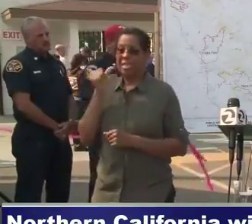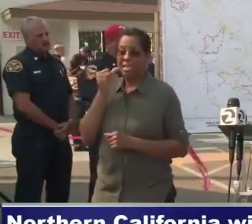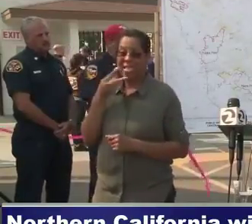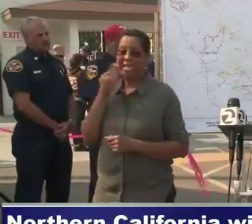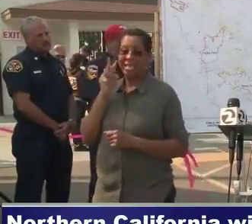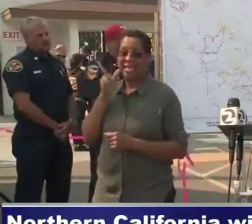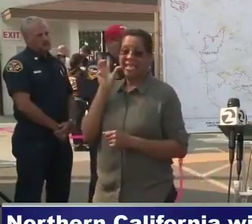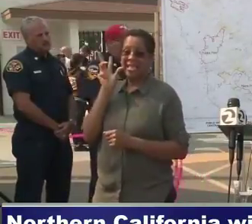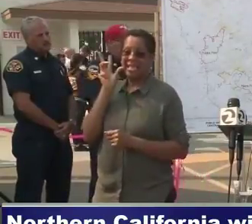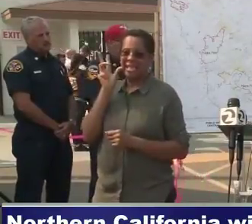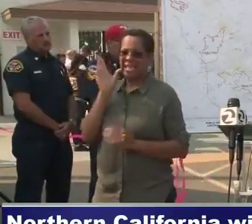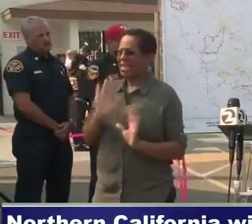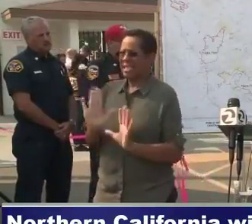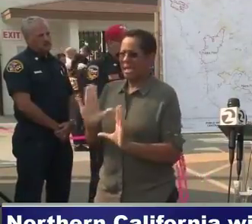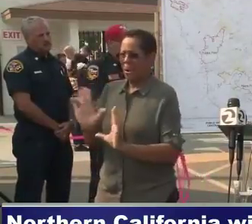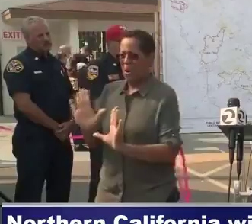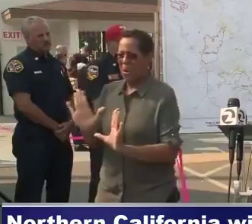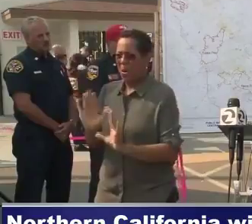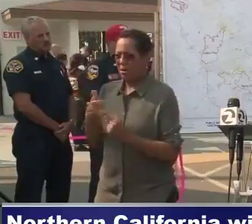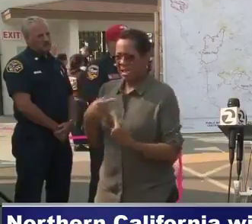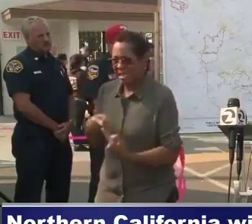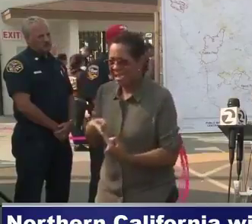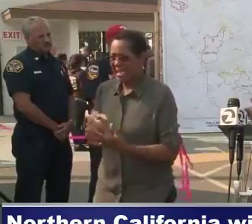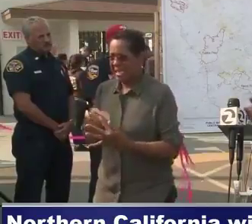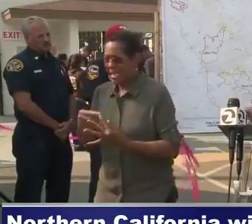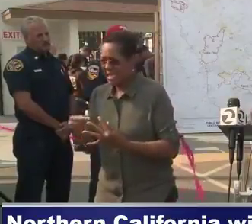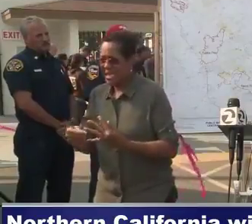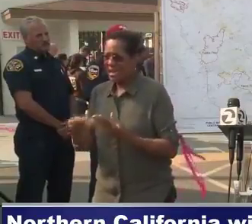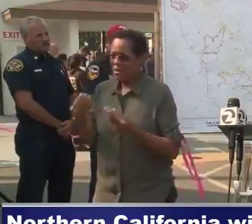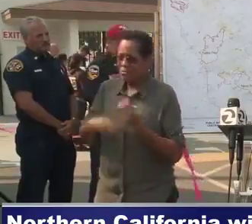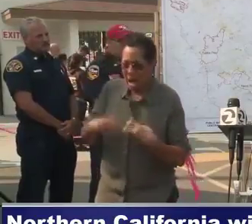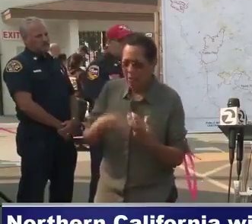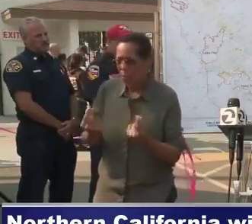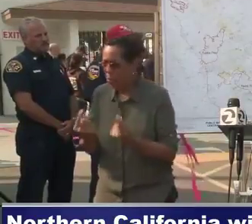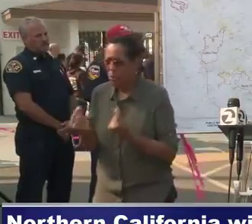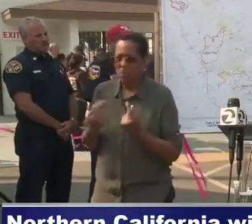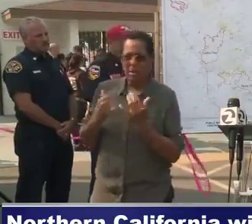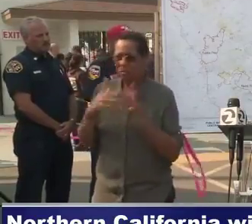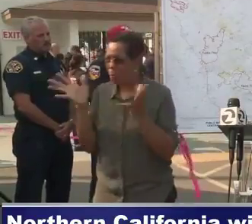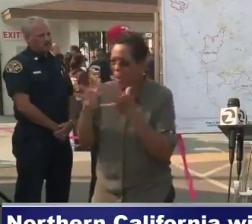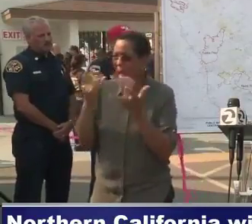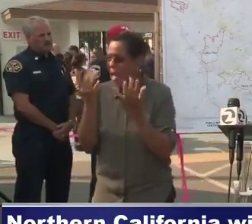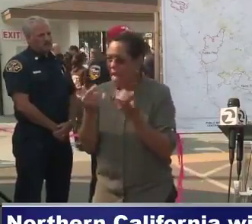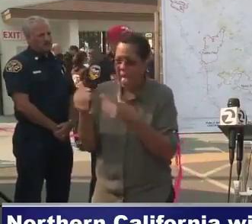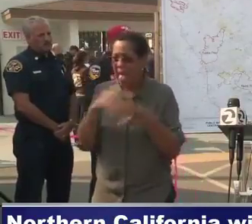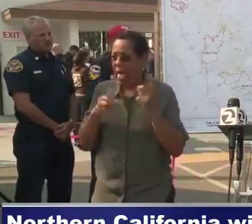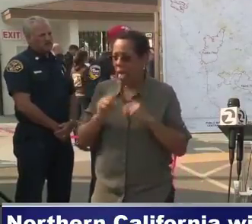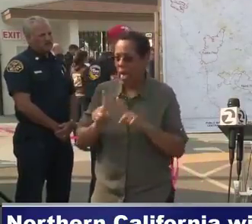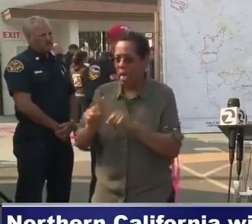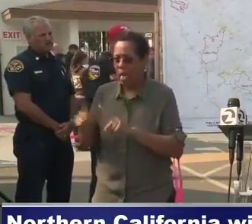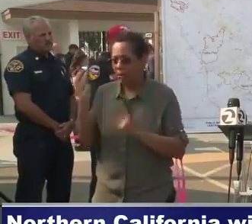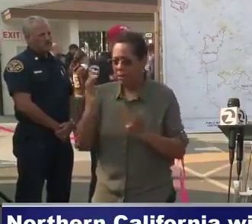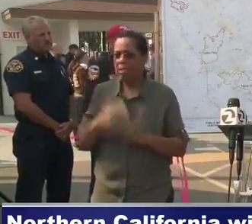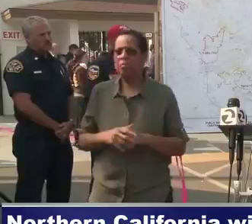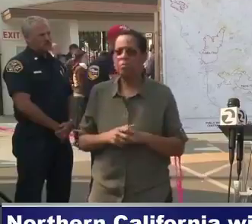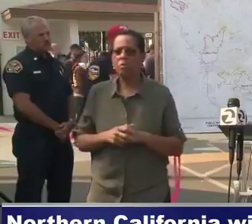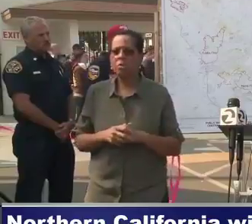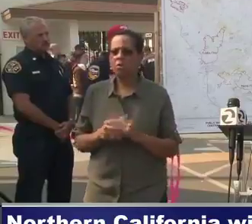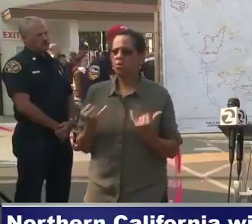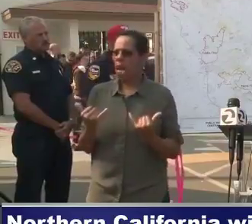more resources here. We can't get the aircraft in there because of the wind. We can't get the aircraft in there because of the smoke. Making a lot better